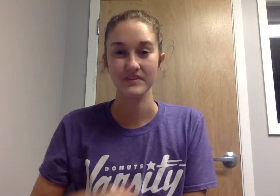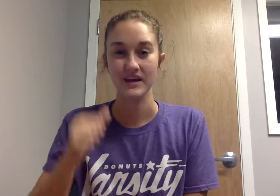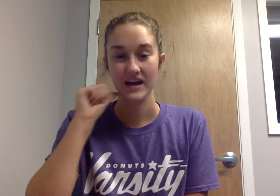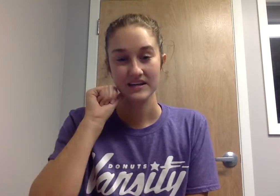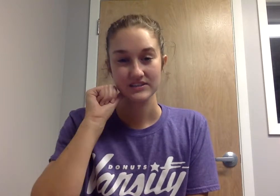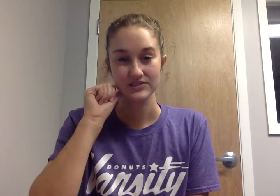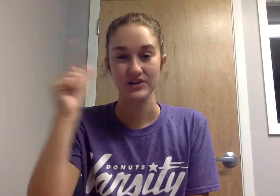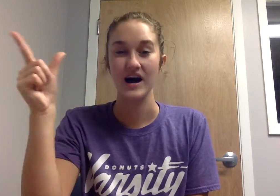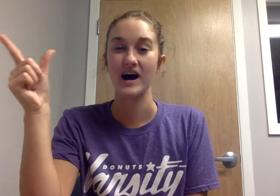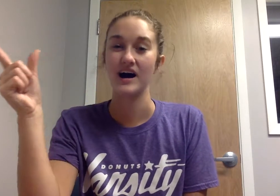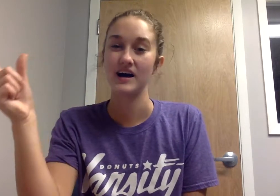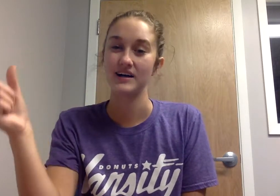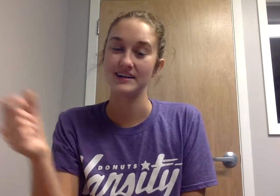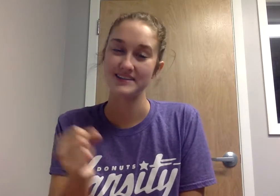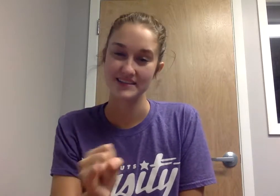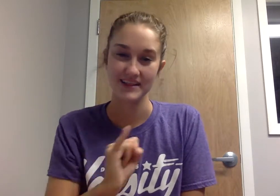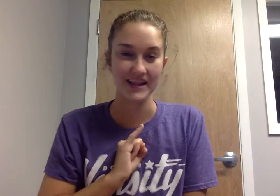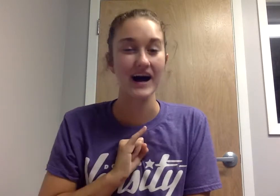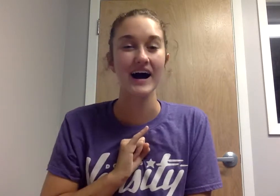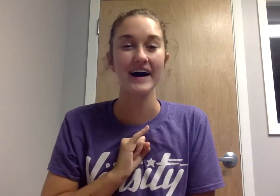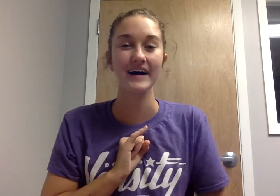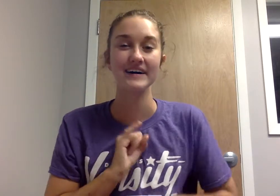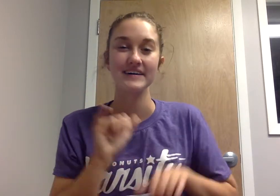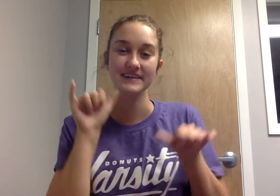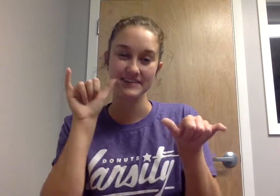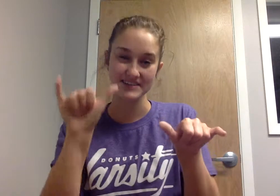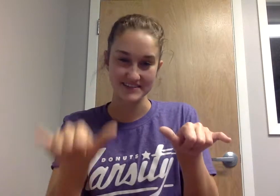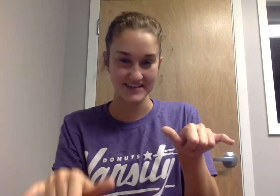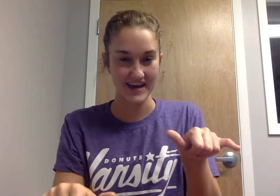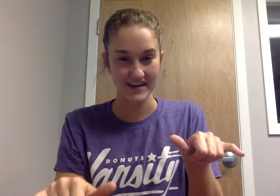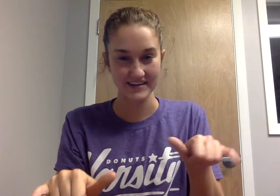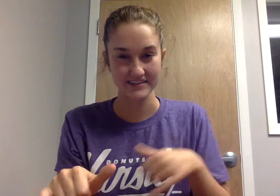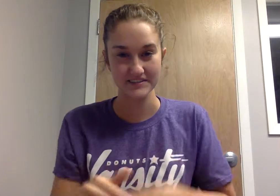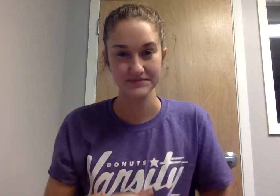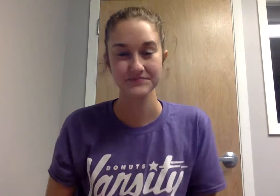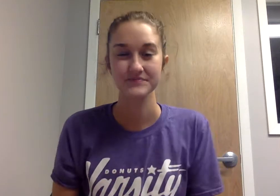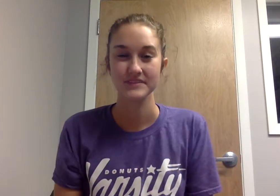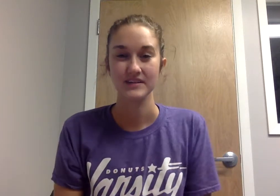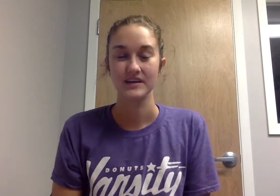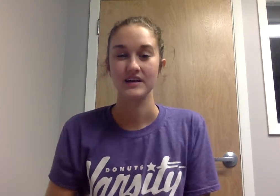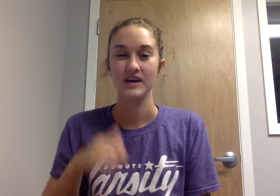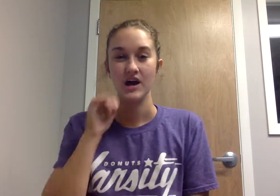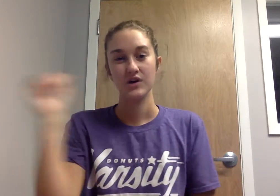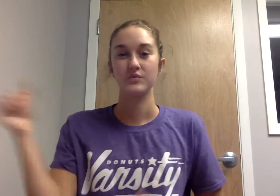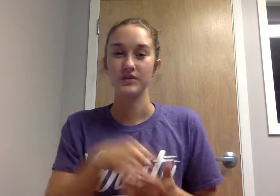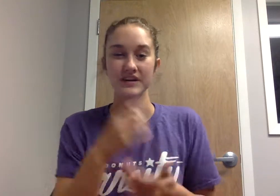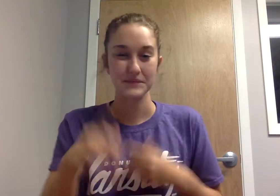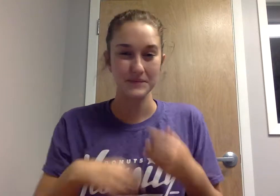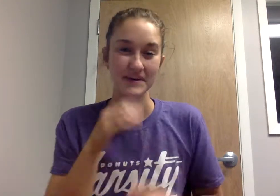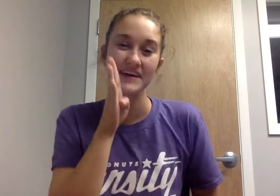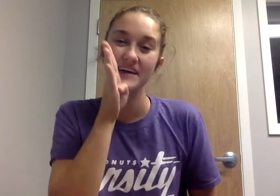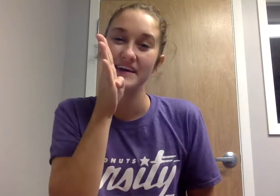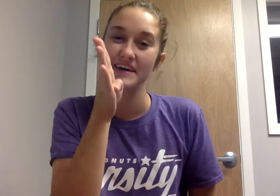Shall I stay? Would it be